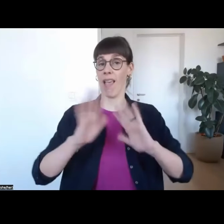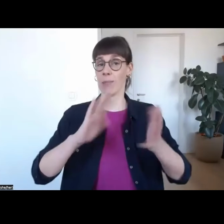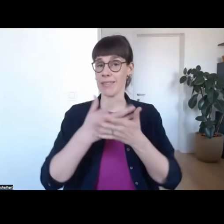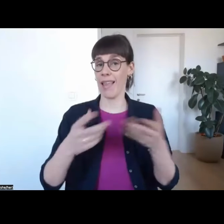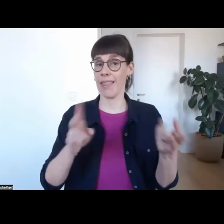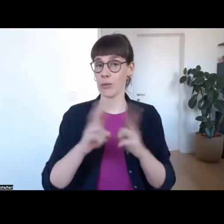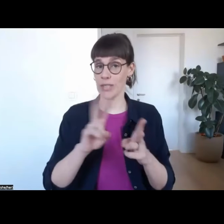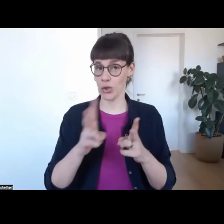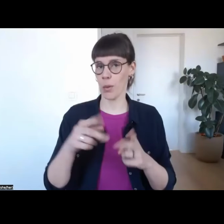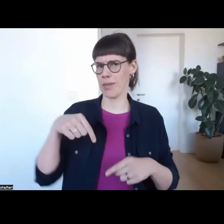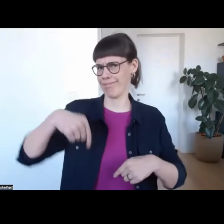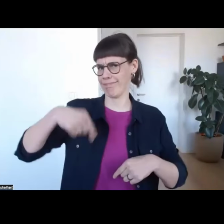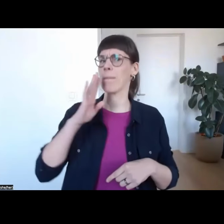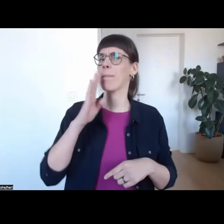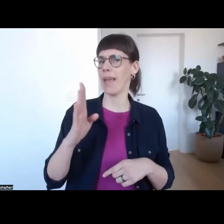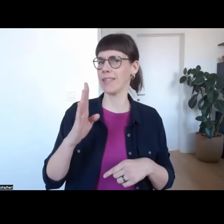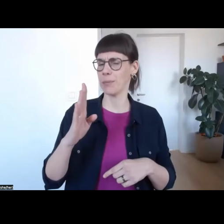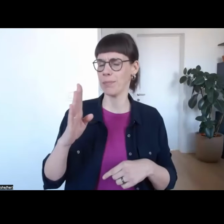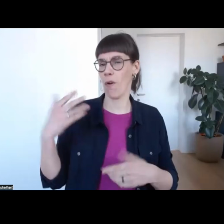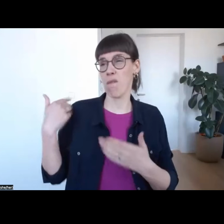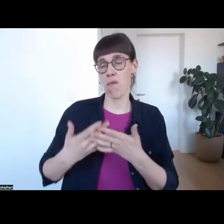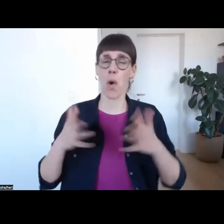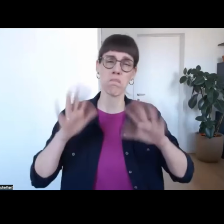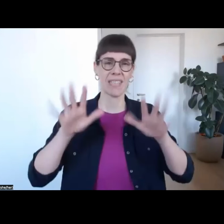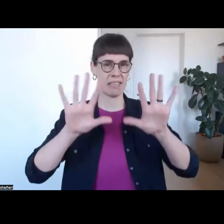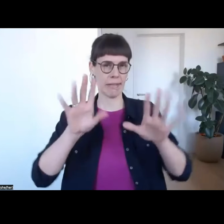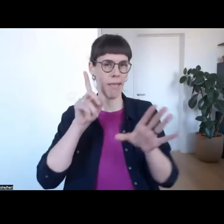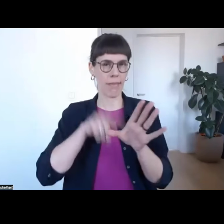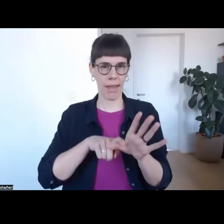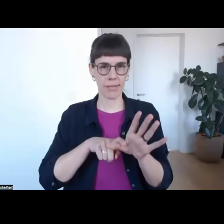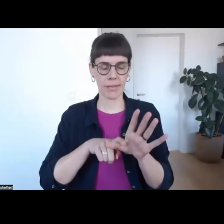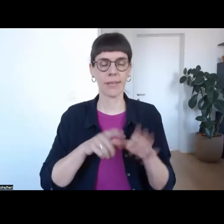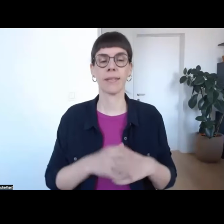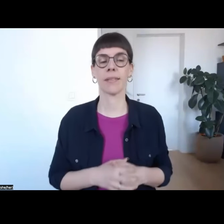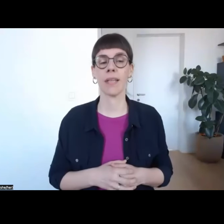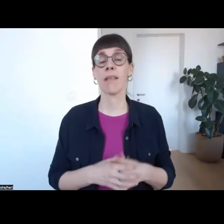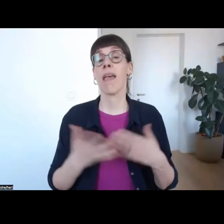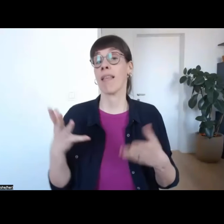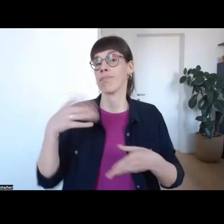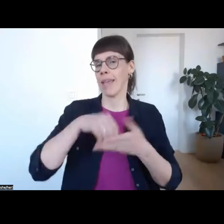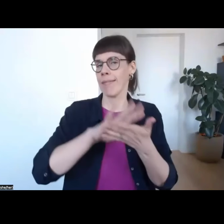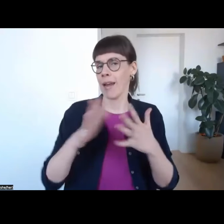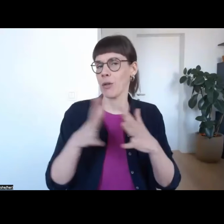Caroline and I'm a sign language interpreter in Belgium and I have been for about 10 years.